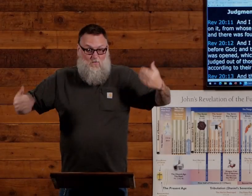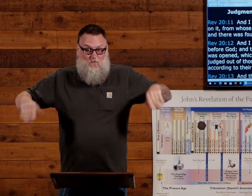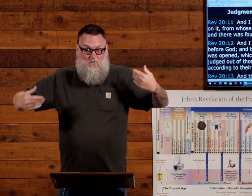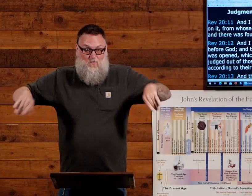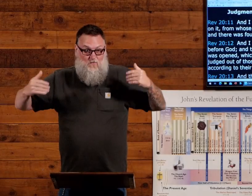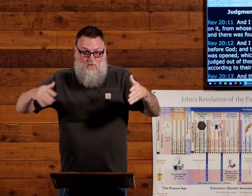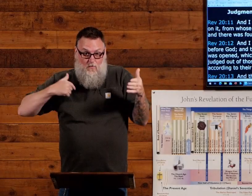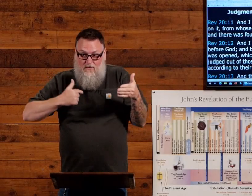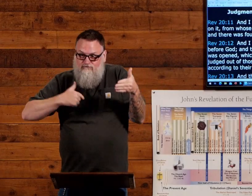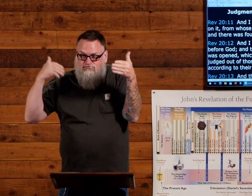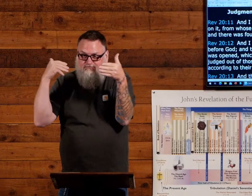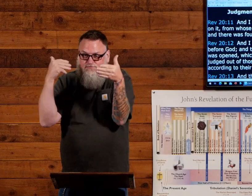Okay, good morning.